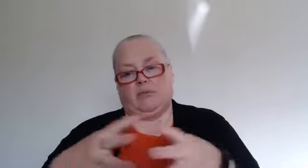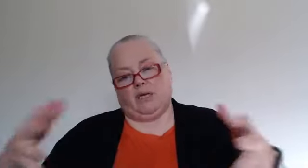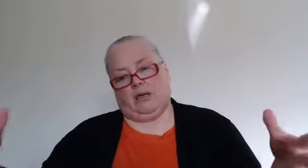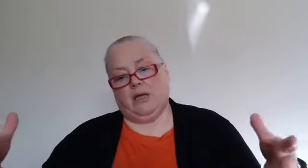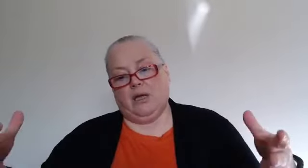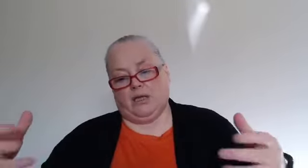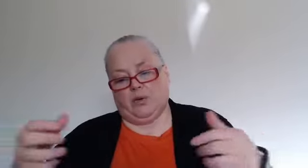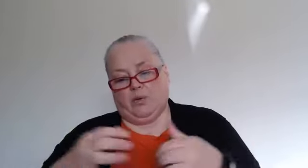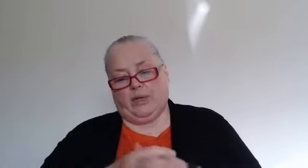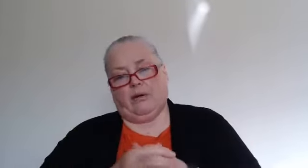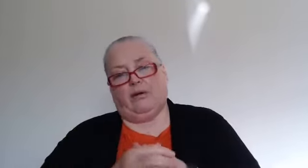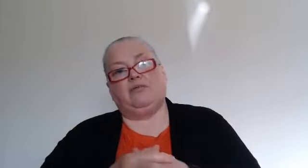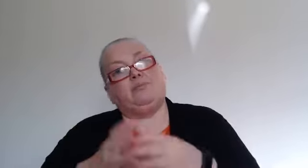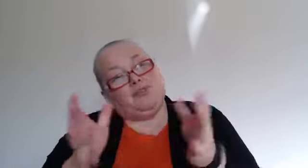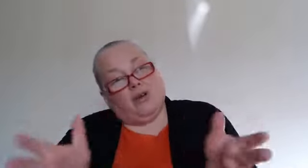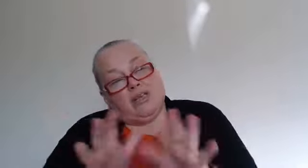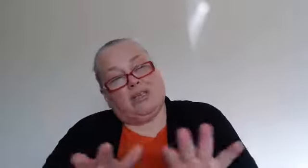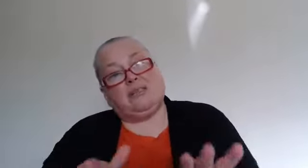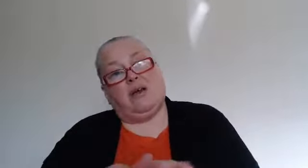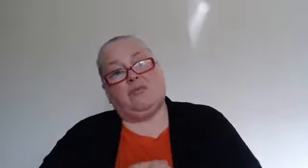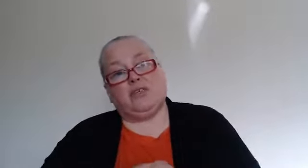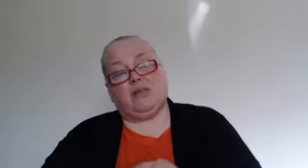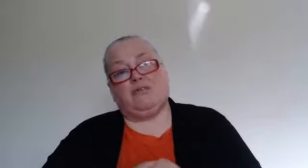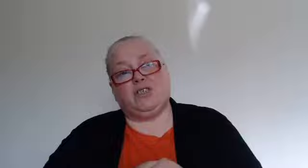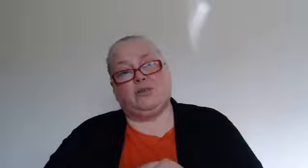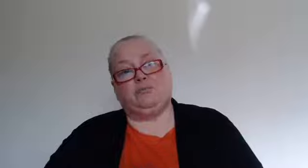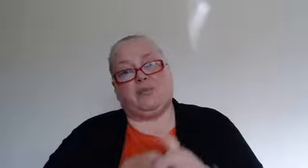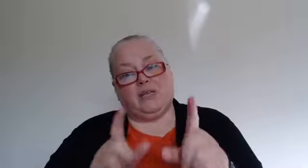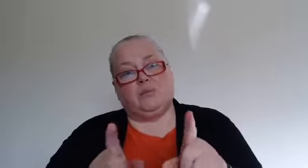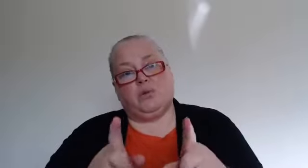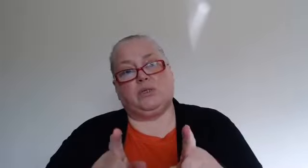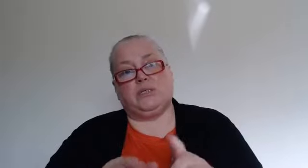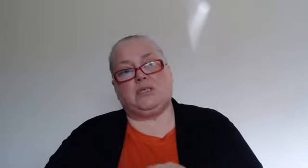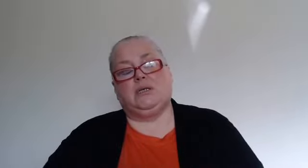a week off. Try and take time for yourself too. That's important.